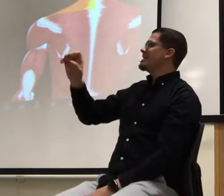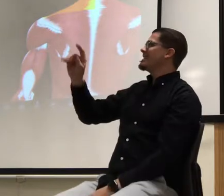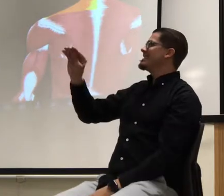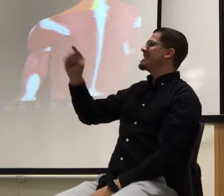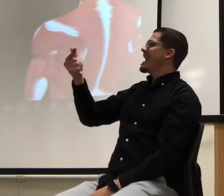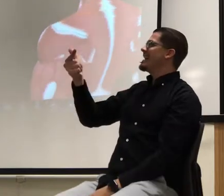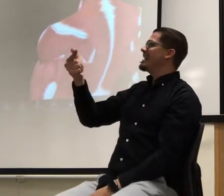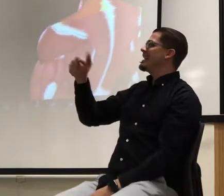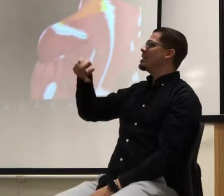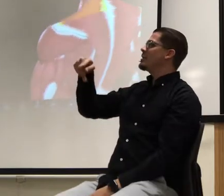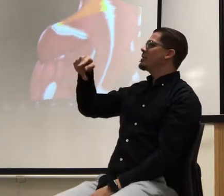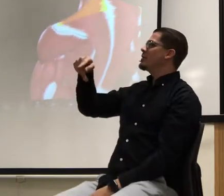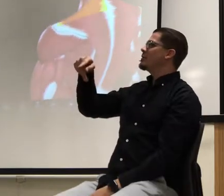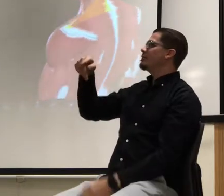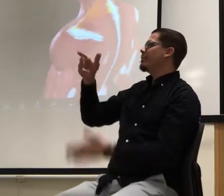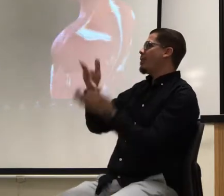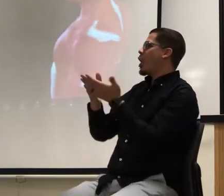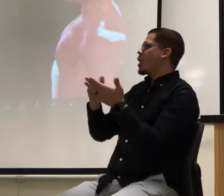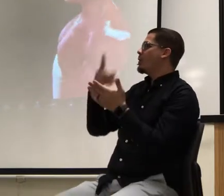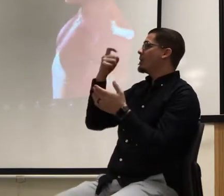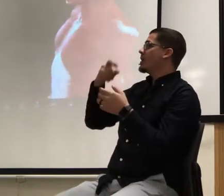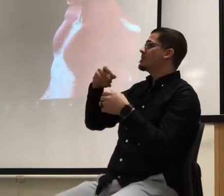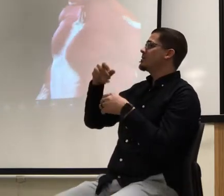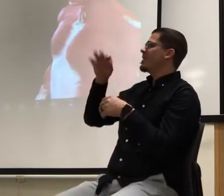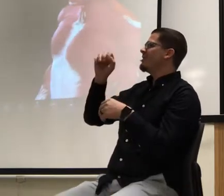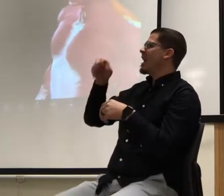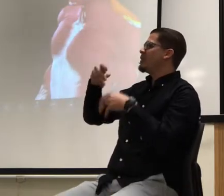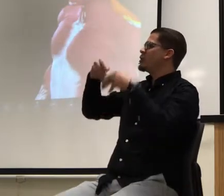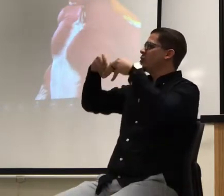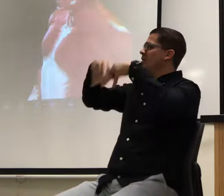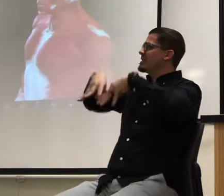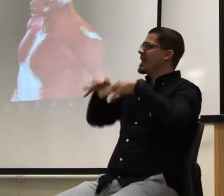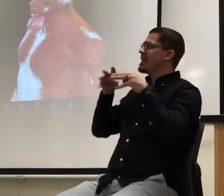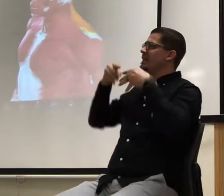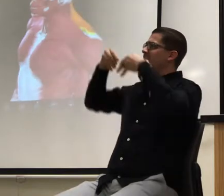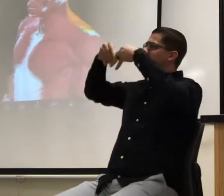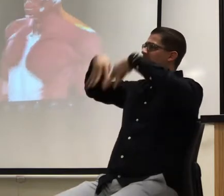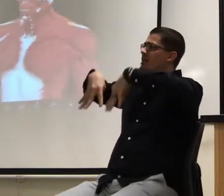trapezius because the fibers descend from up to the head and